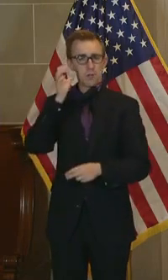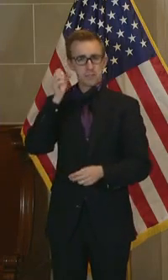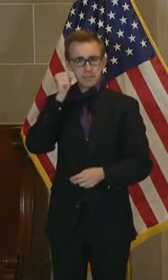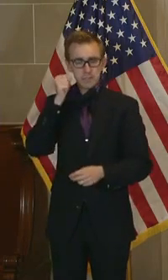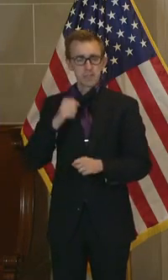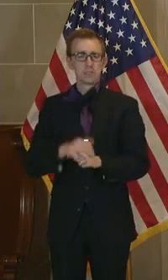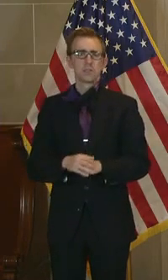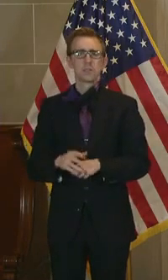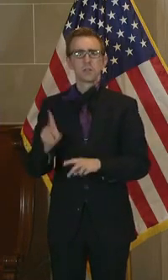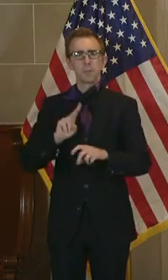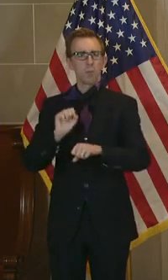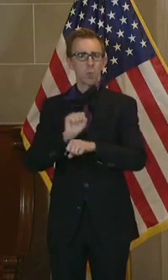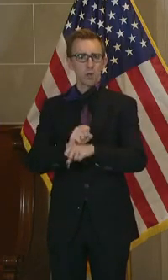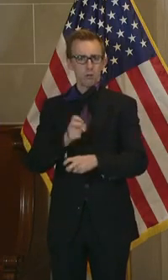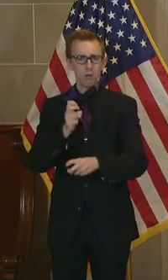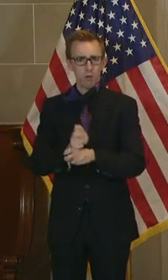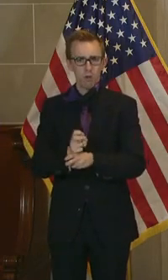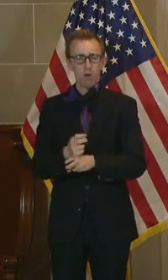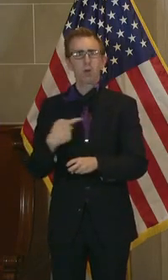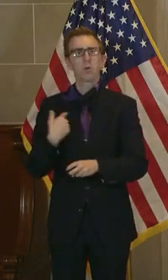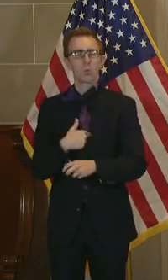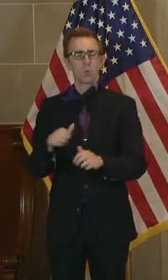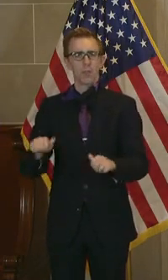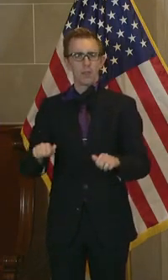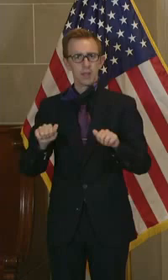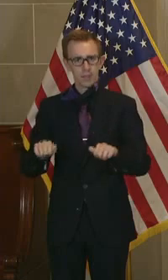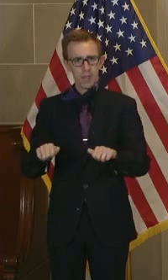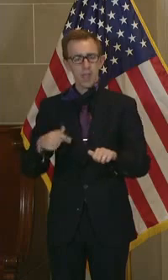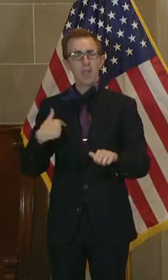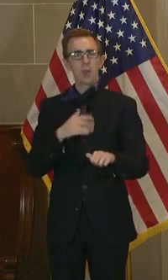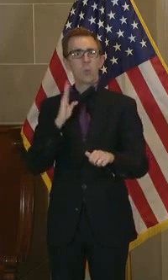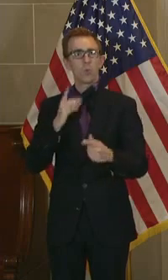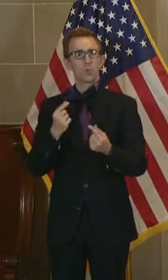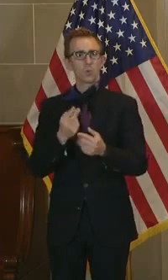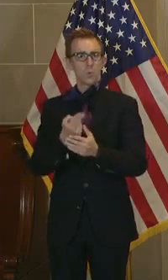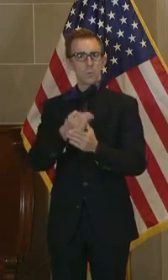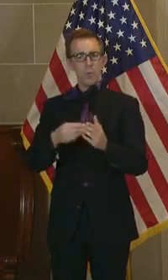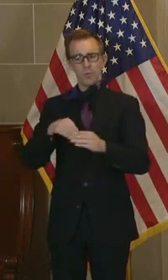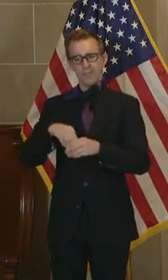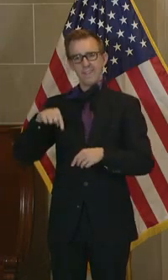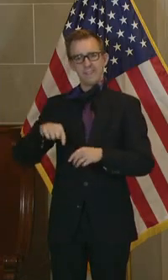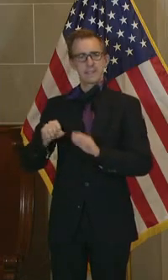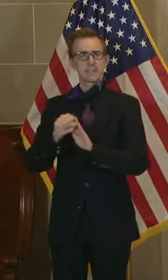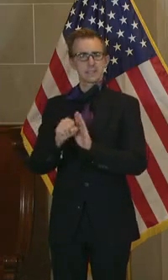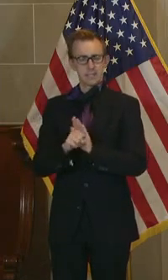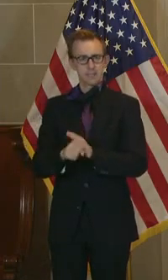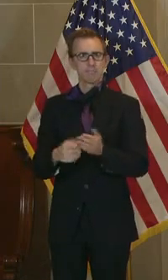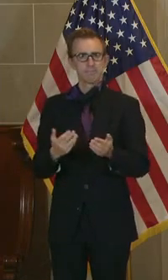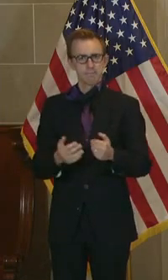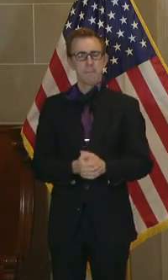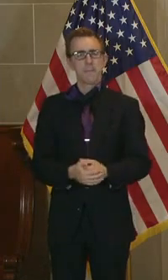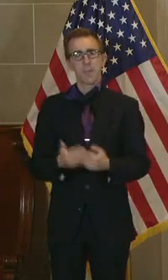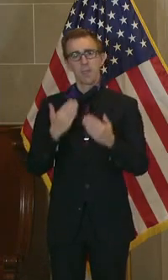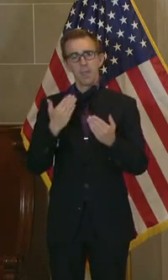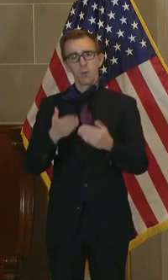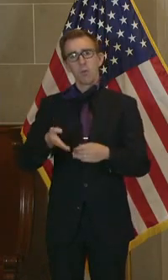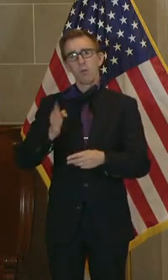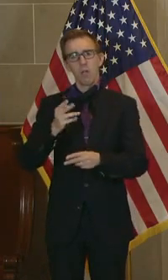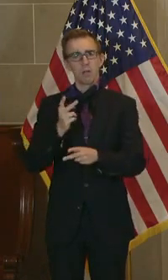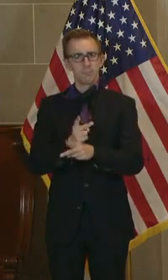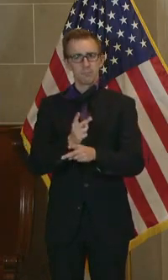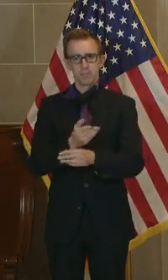know with people working hard, we can and we can do both in this state, and we will. Thank you, and God